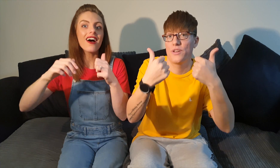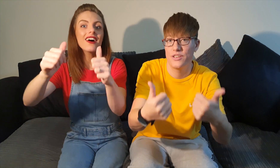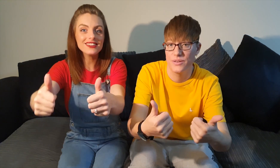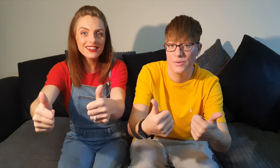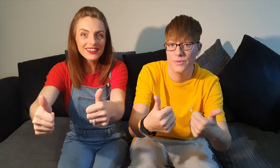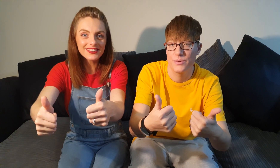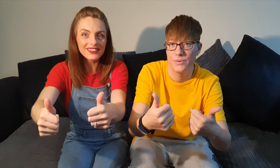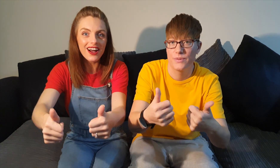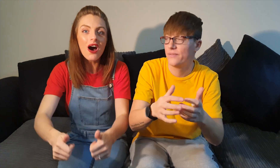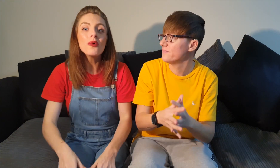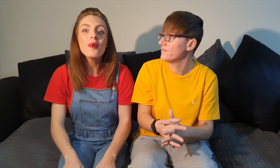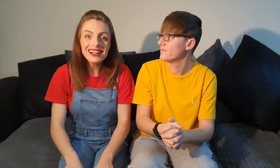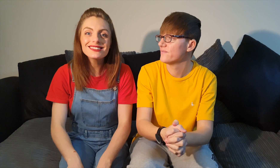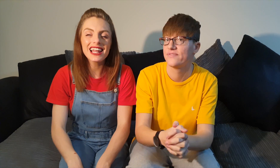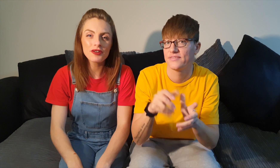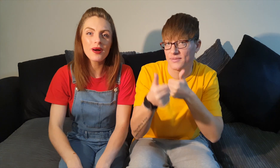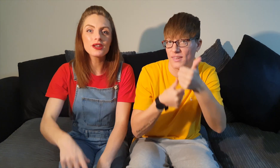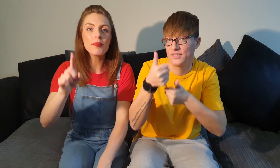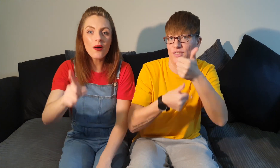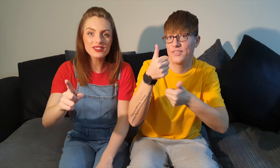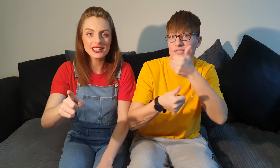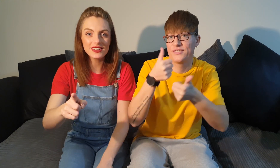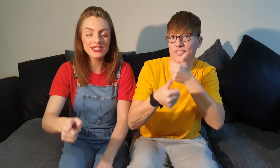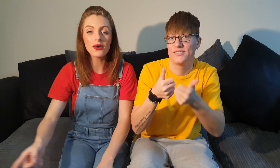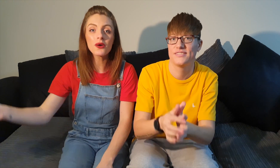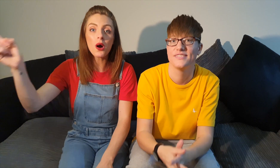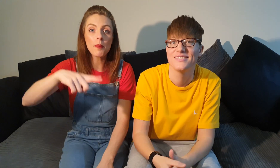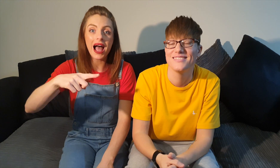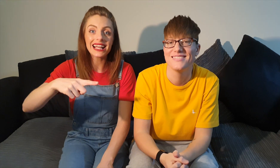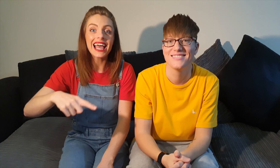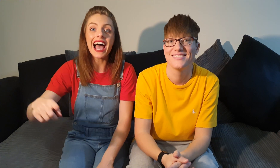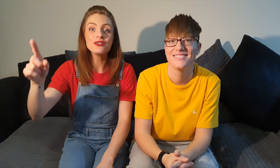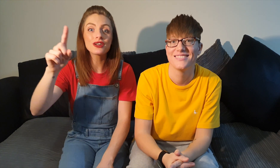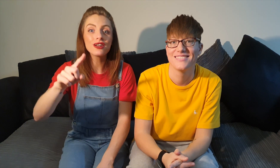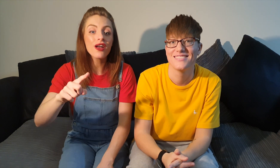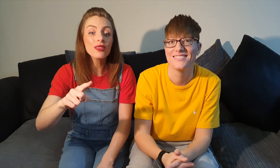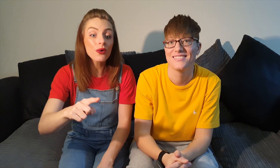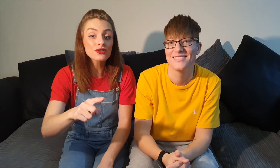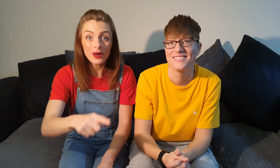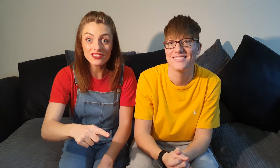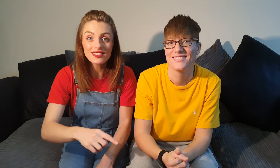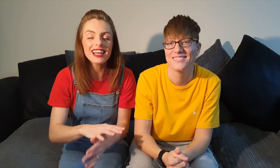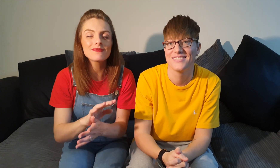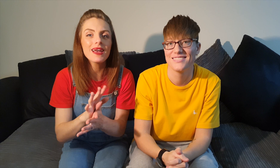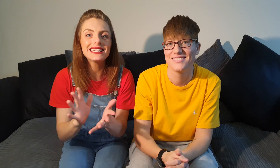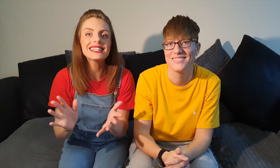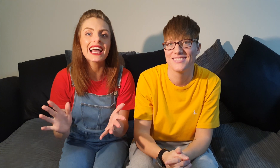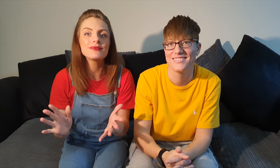are you? Well done everyone. Pause this video, go back, and you can learn those questions as many times as